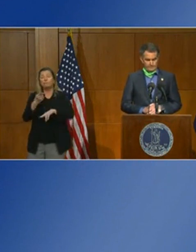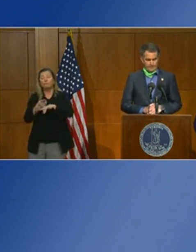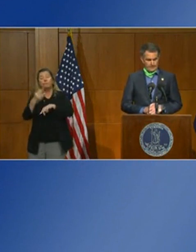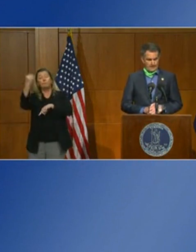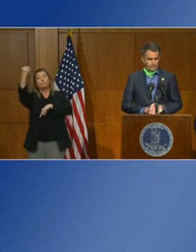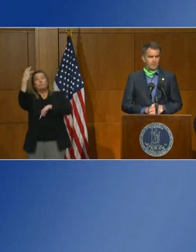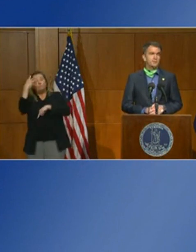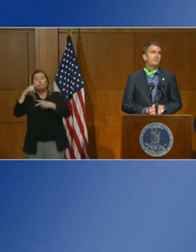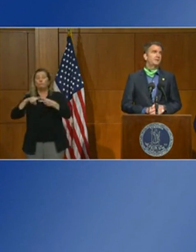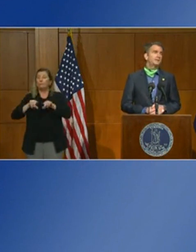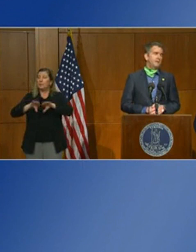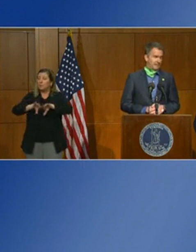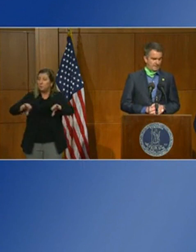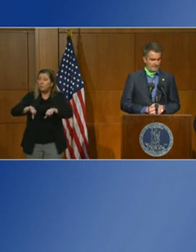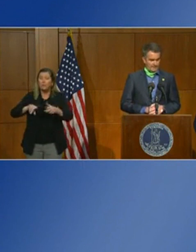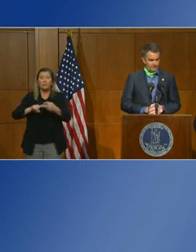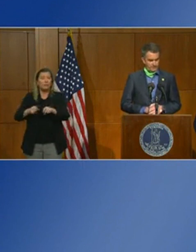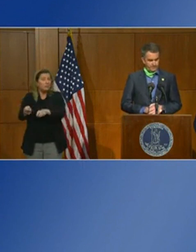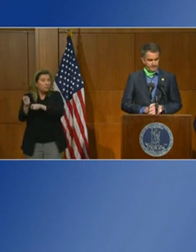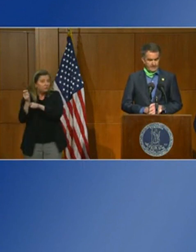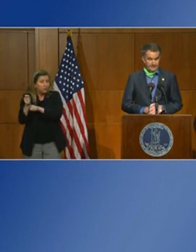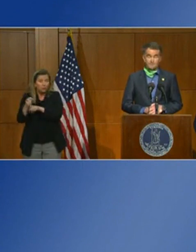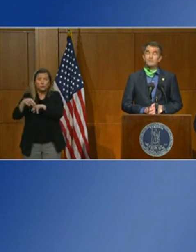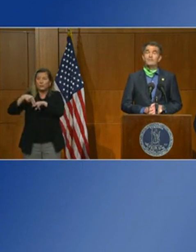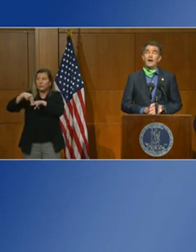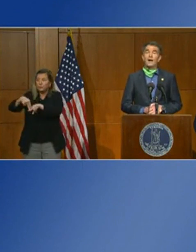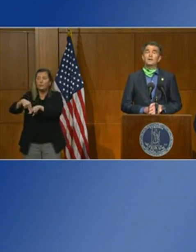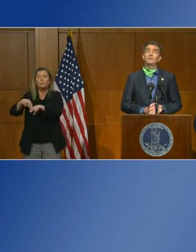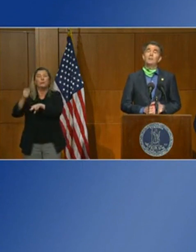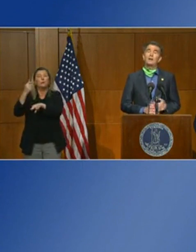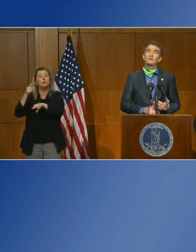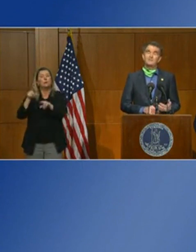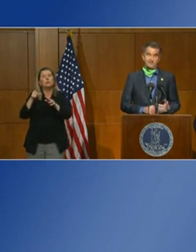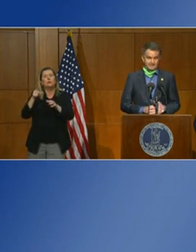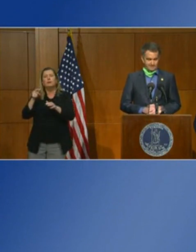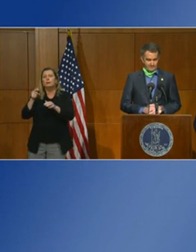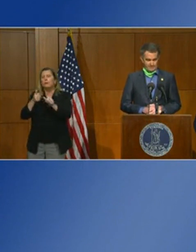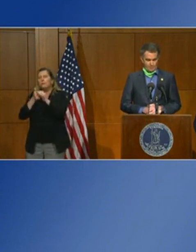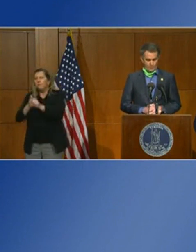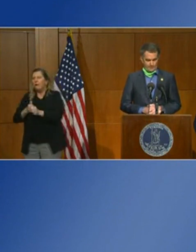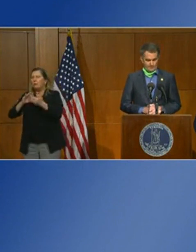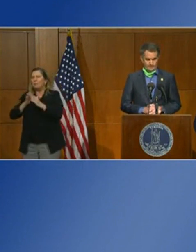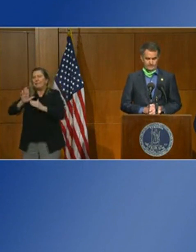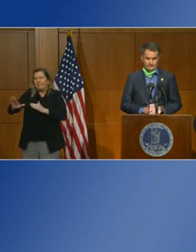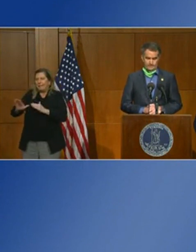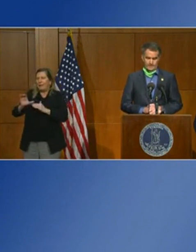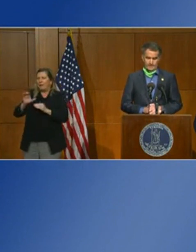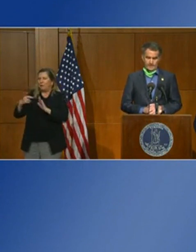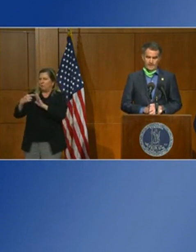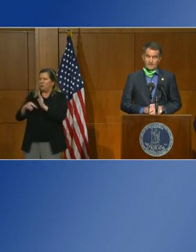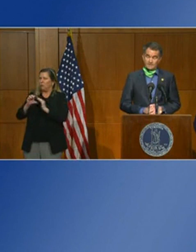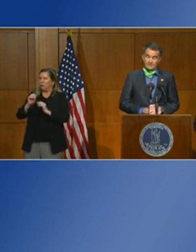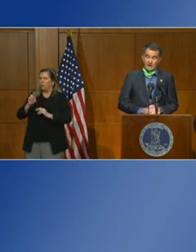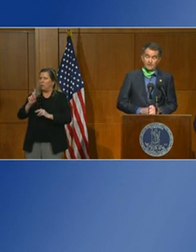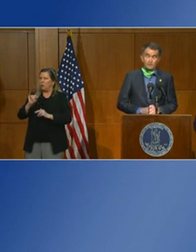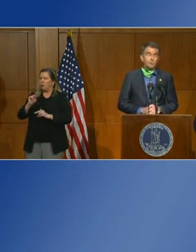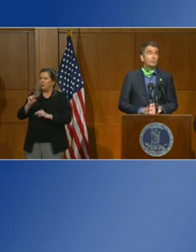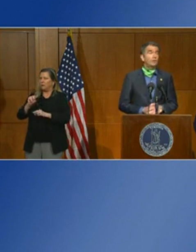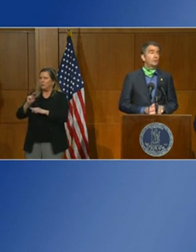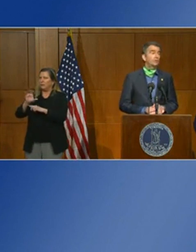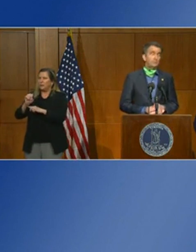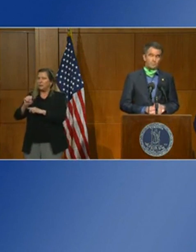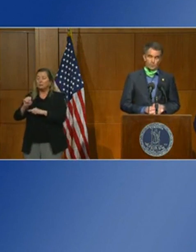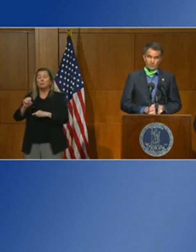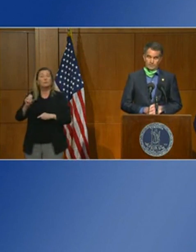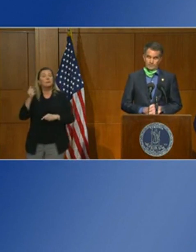swimming, as well as fishing and surfing as defined by the city's ordinance. It does not